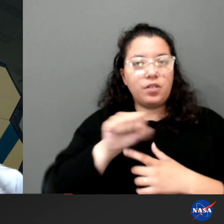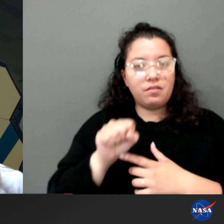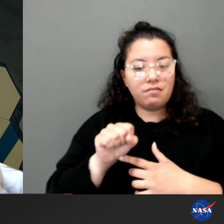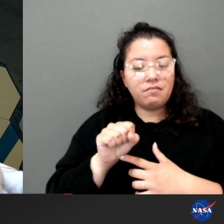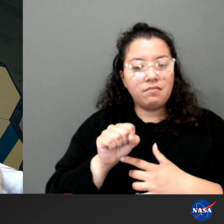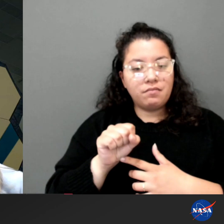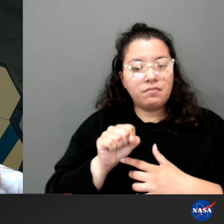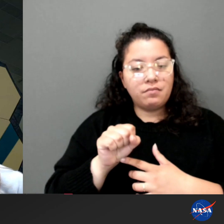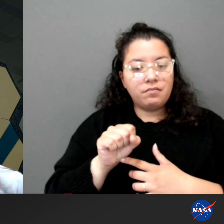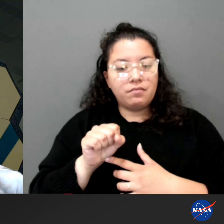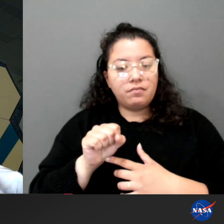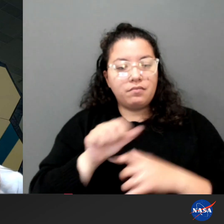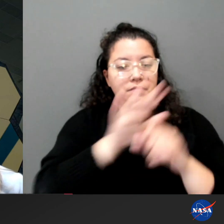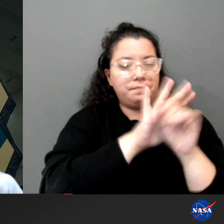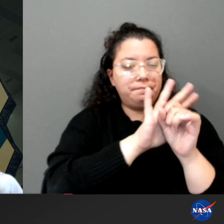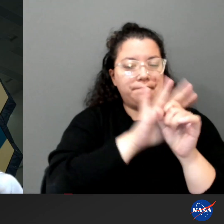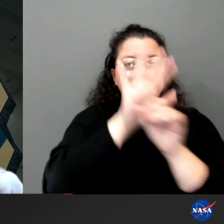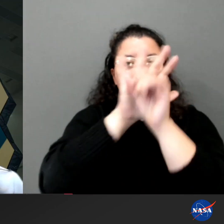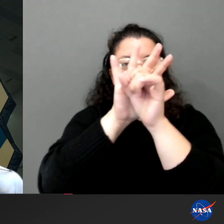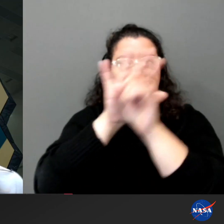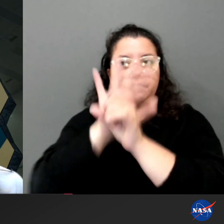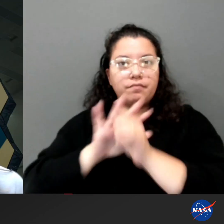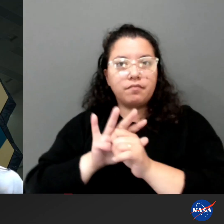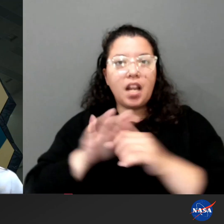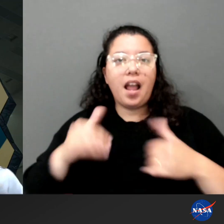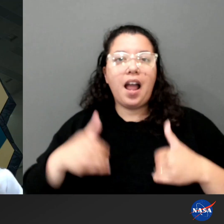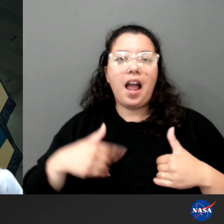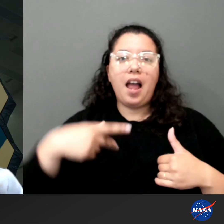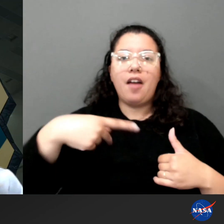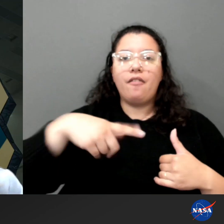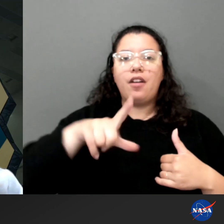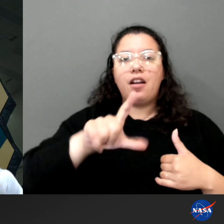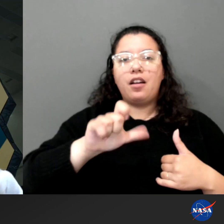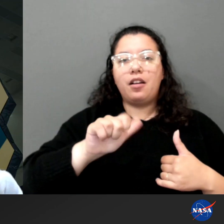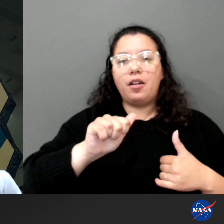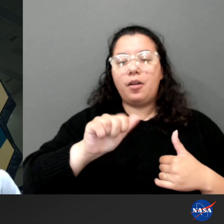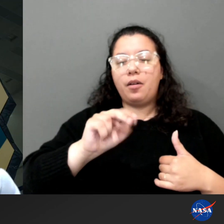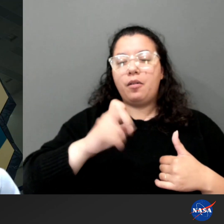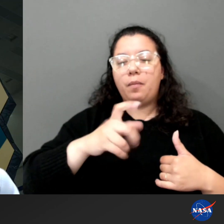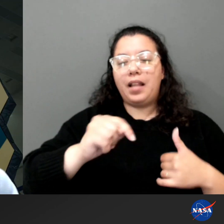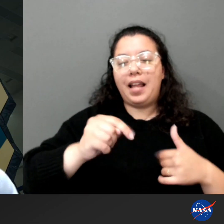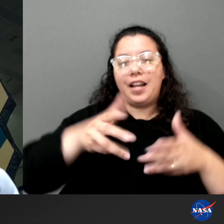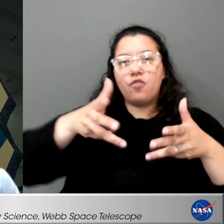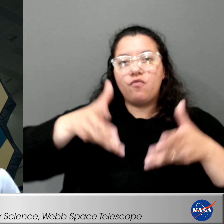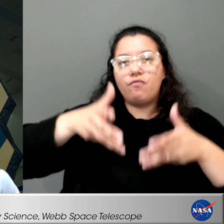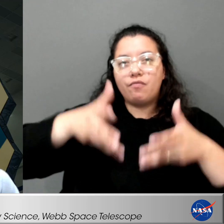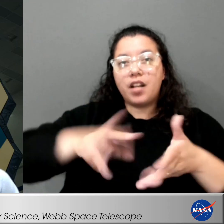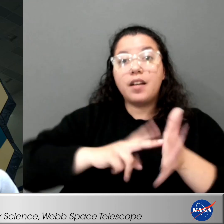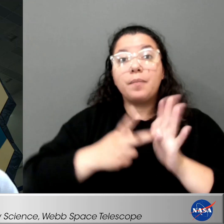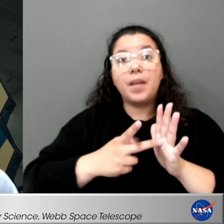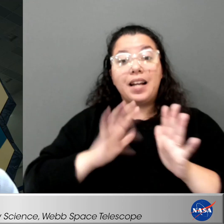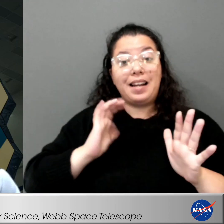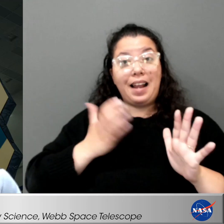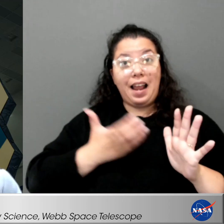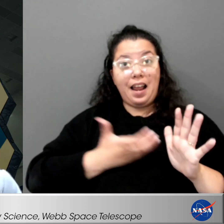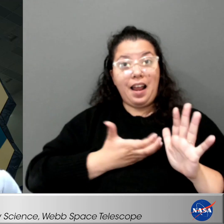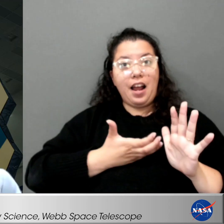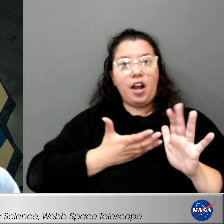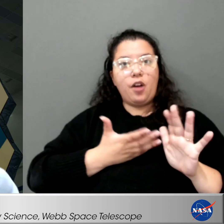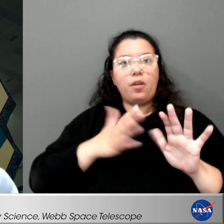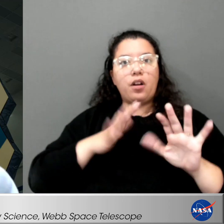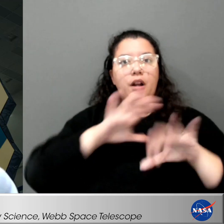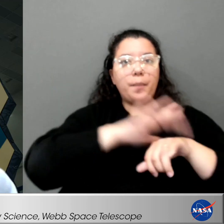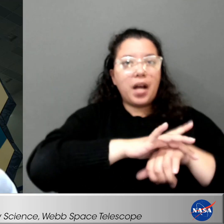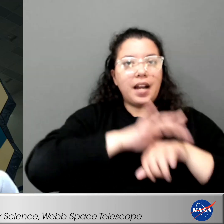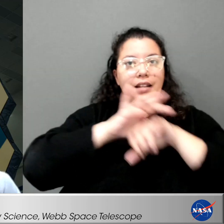planetary remnants, or the crumbs left over from when our planets formed in our solar system. And these